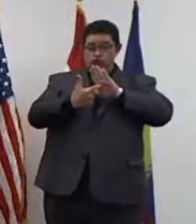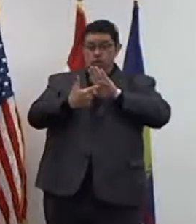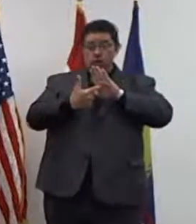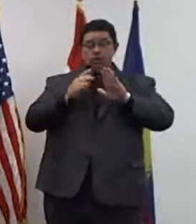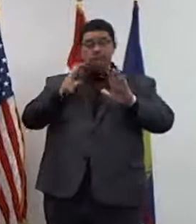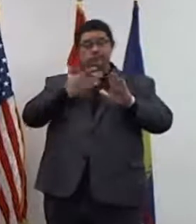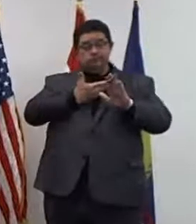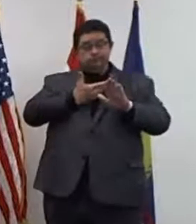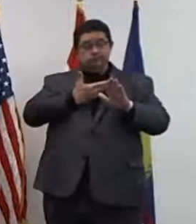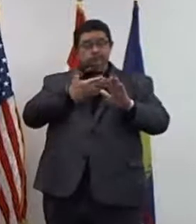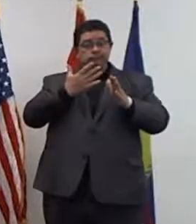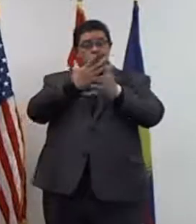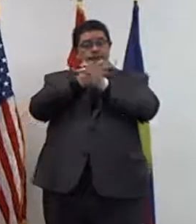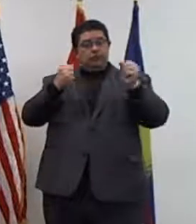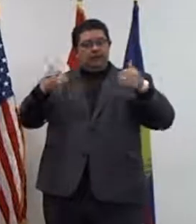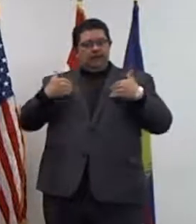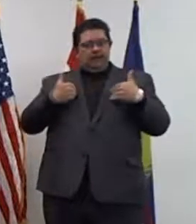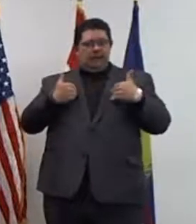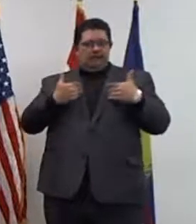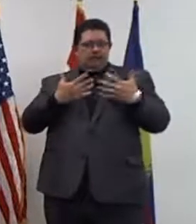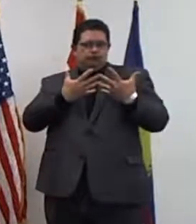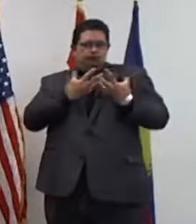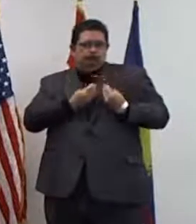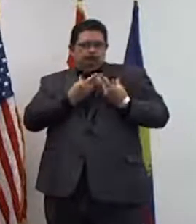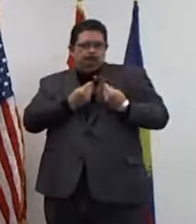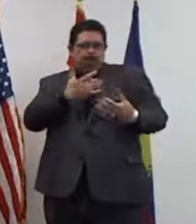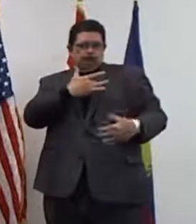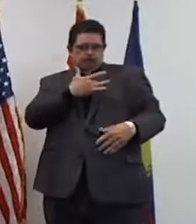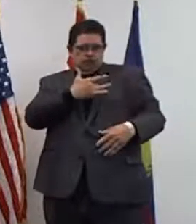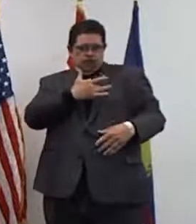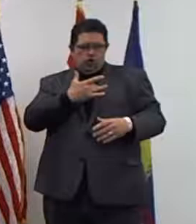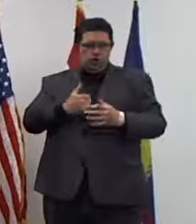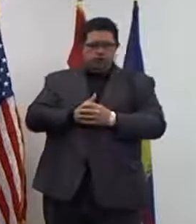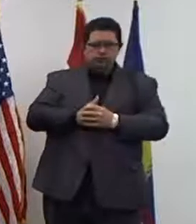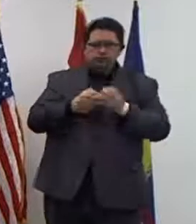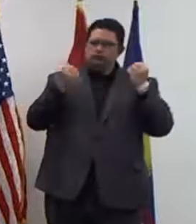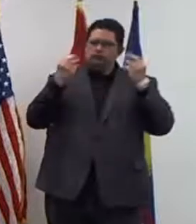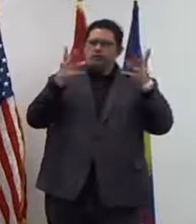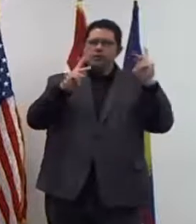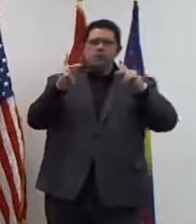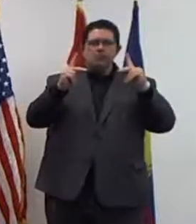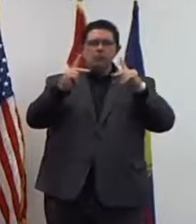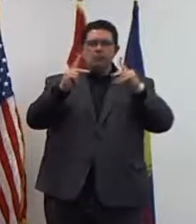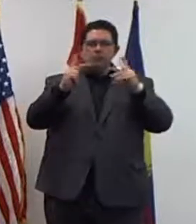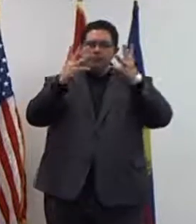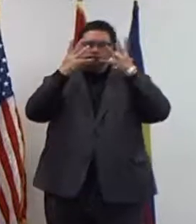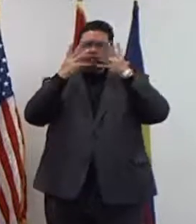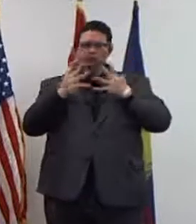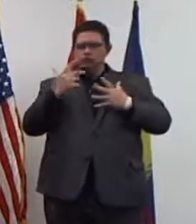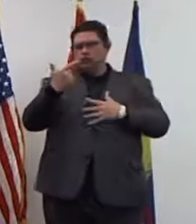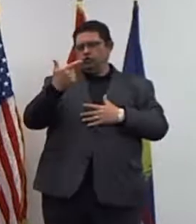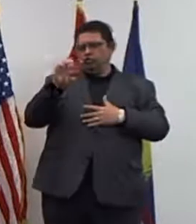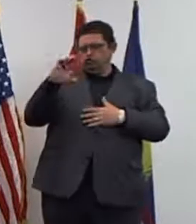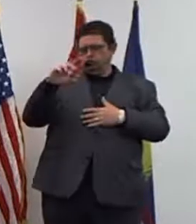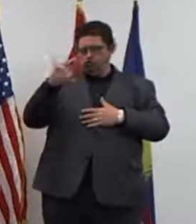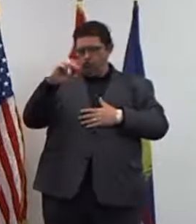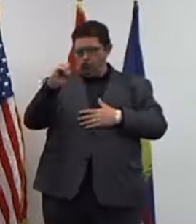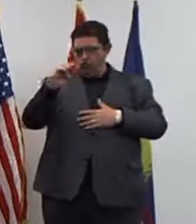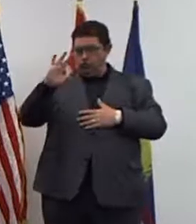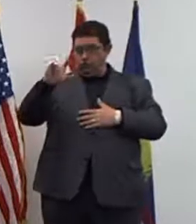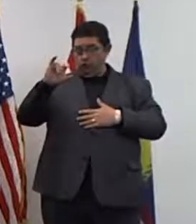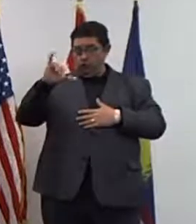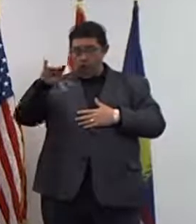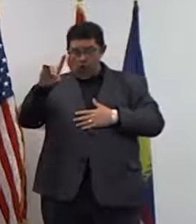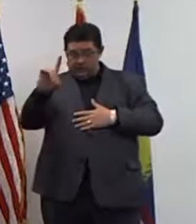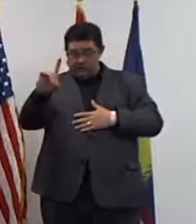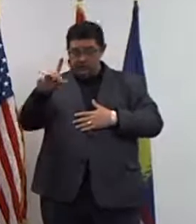heart. So many people in our country have been mourning the death of George Floyd, and I join them in mourning his death. Black and